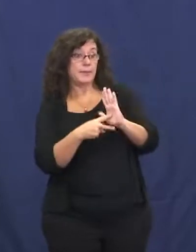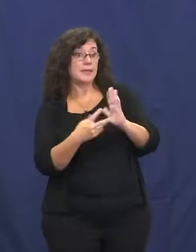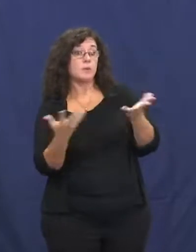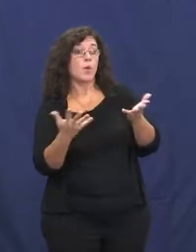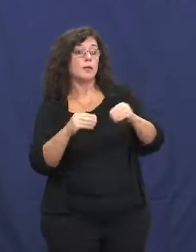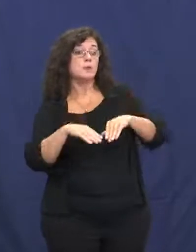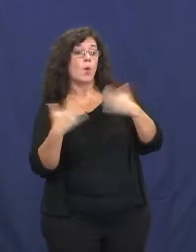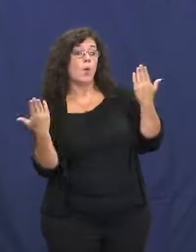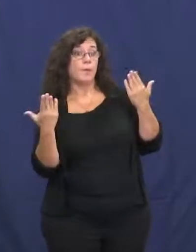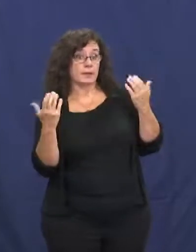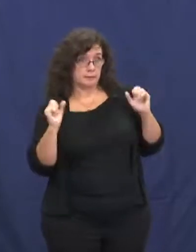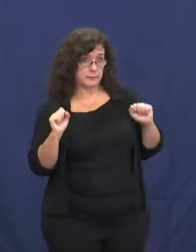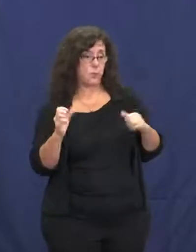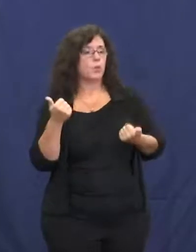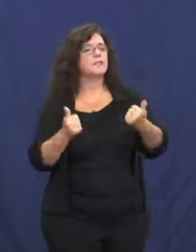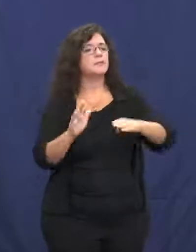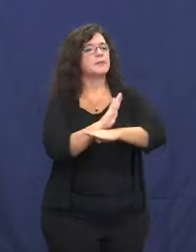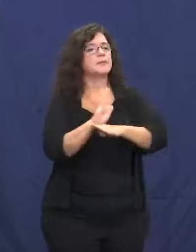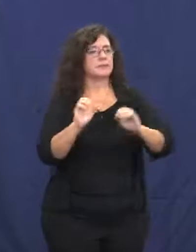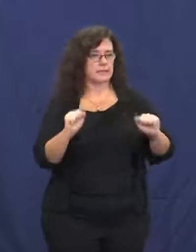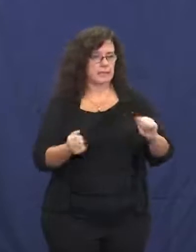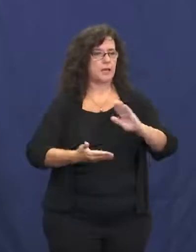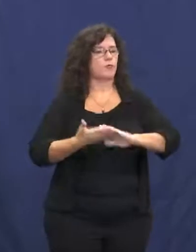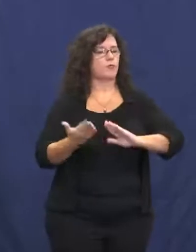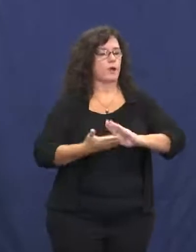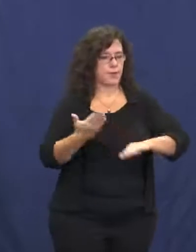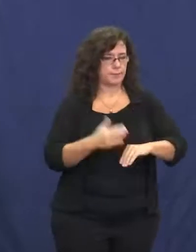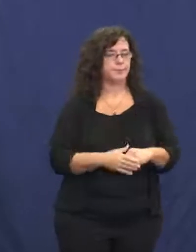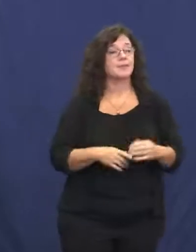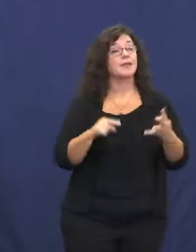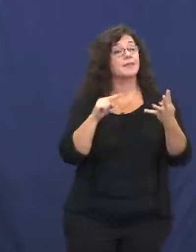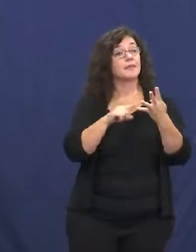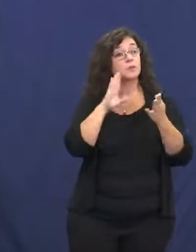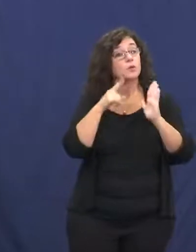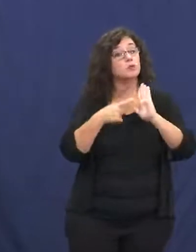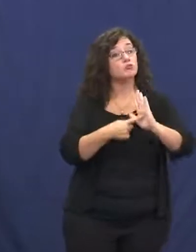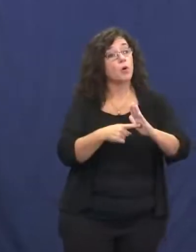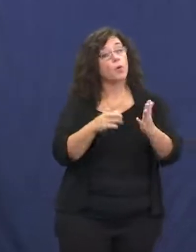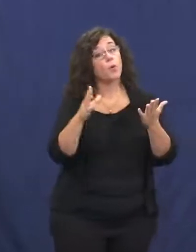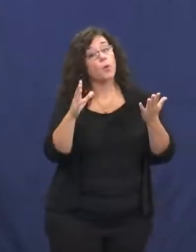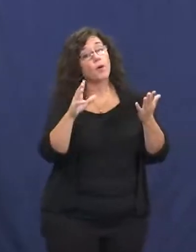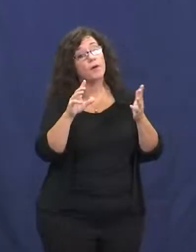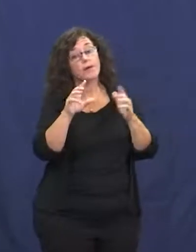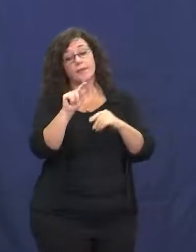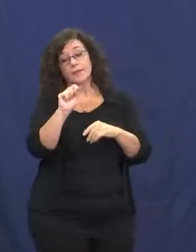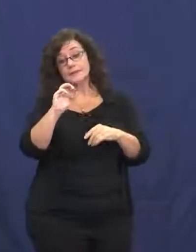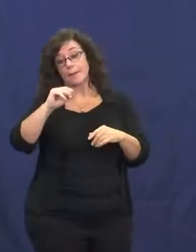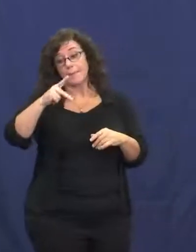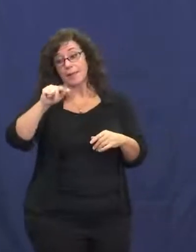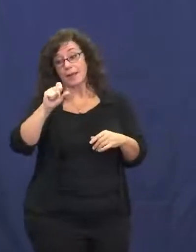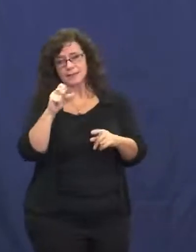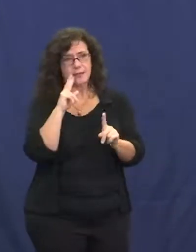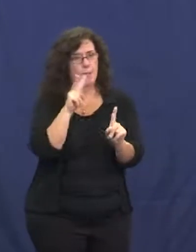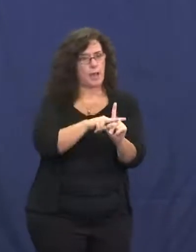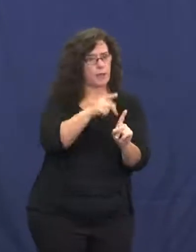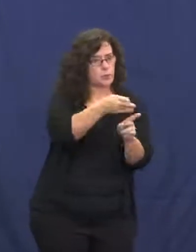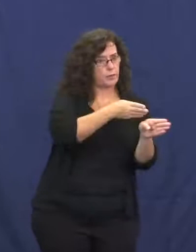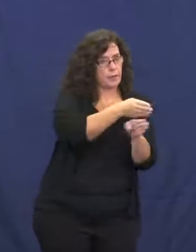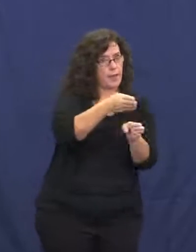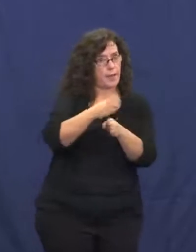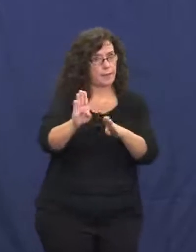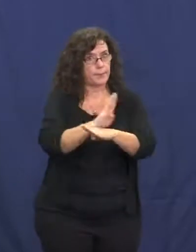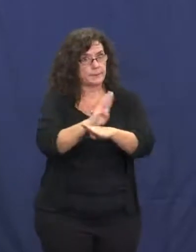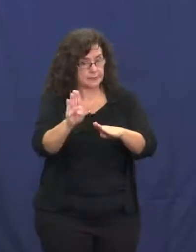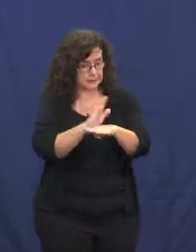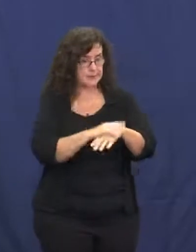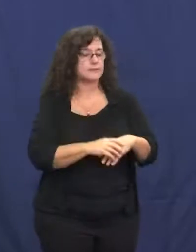business sectors. It will always have the guidance and the templates associated with those sectors, and then also any special guidance that